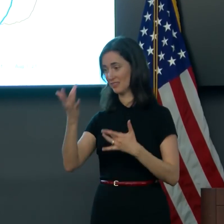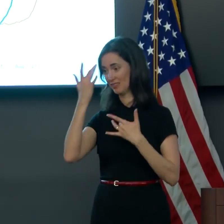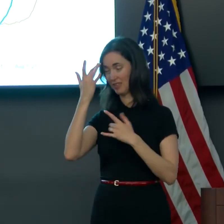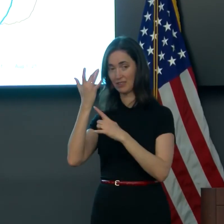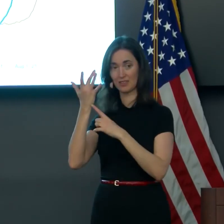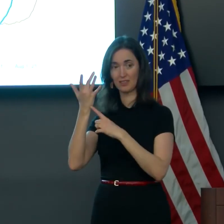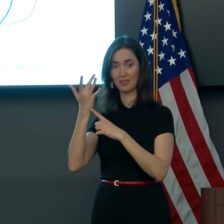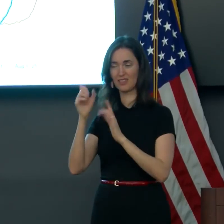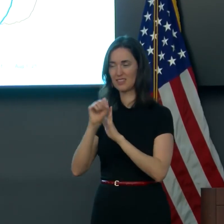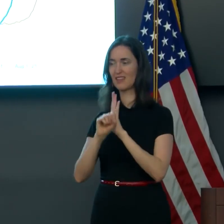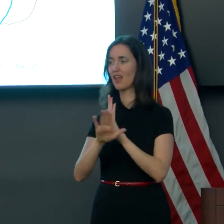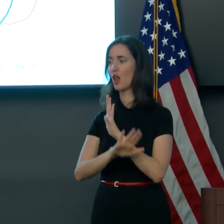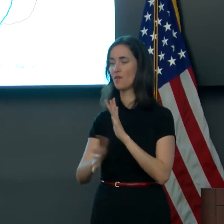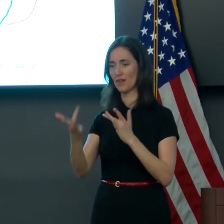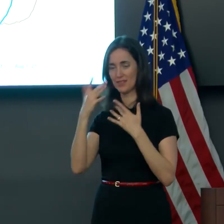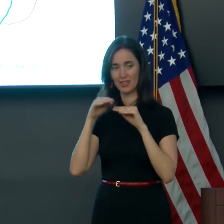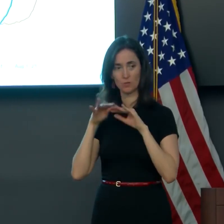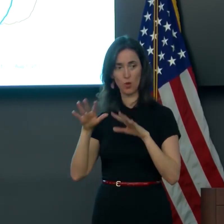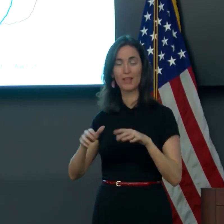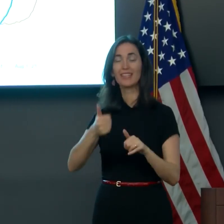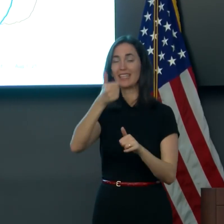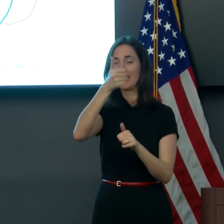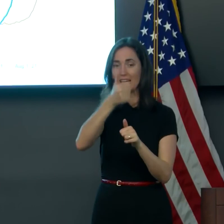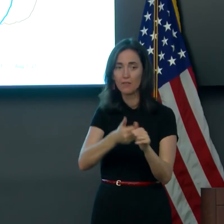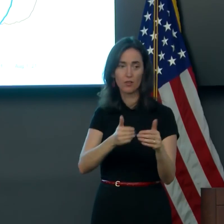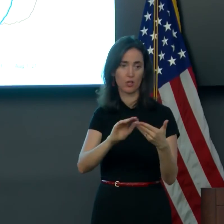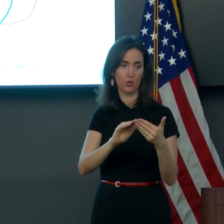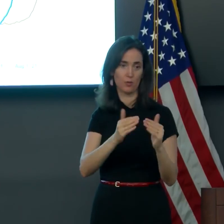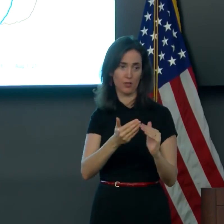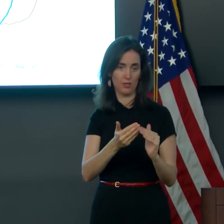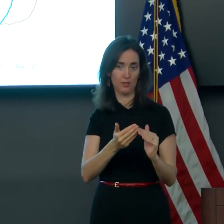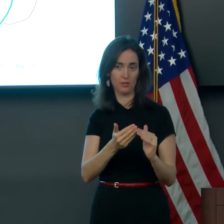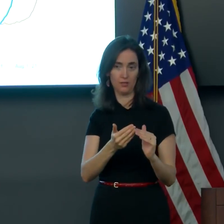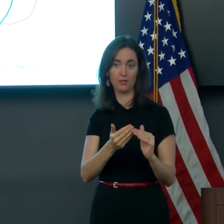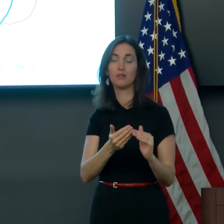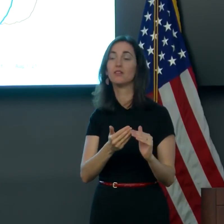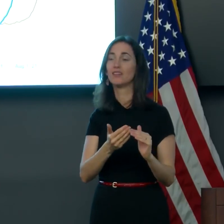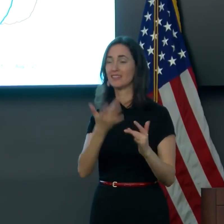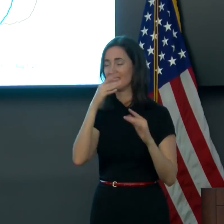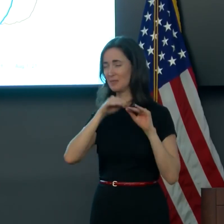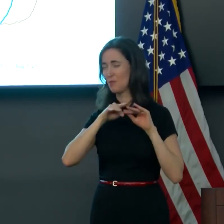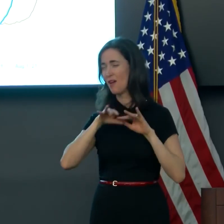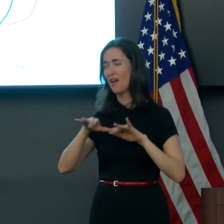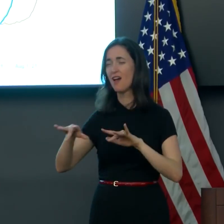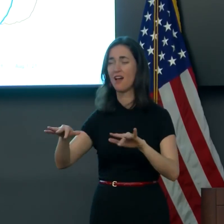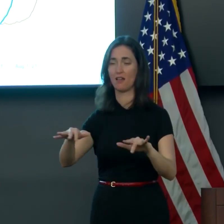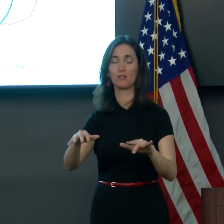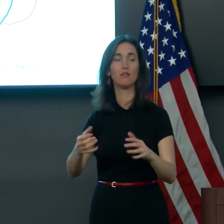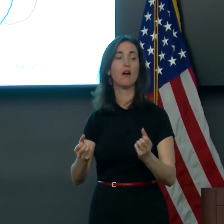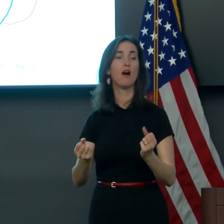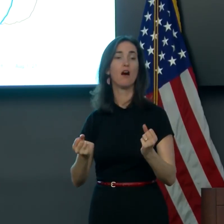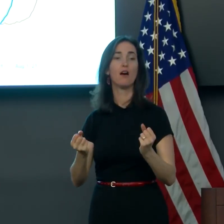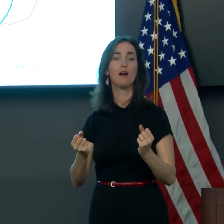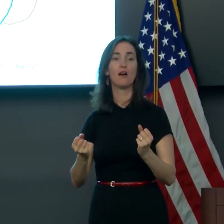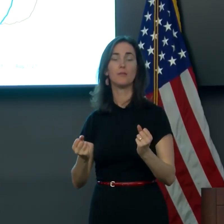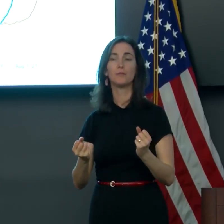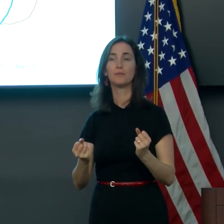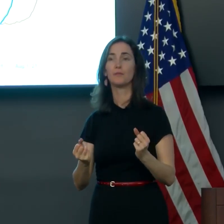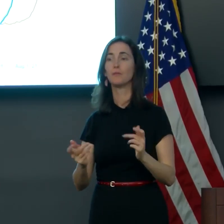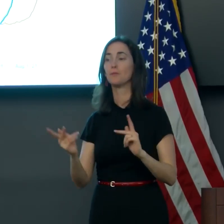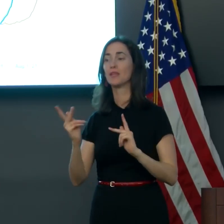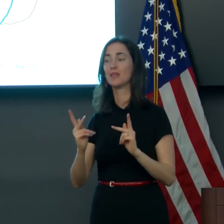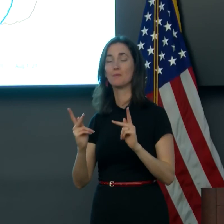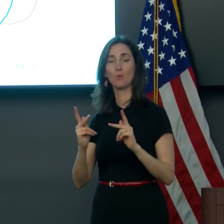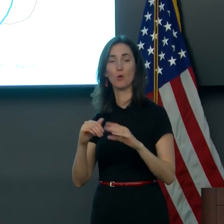this state, in every single community of this state, the number of COVID